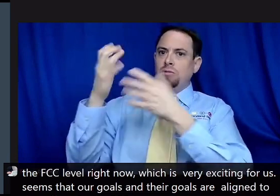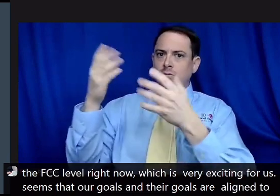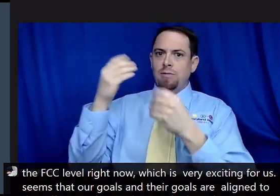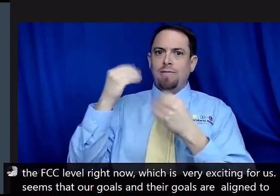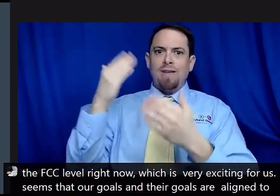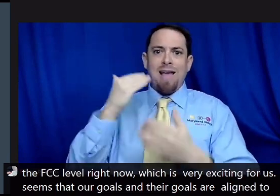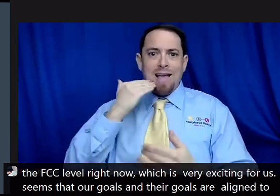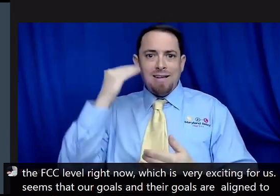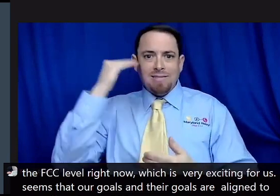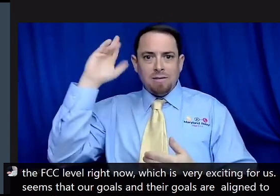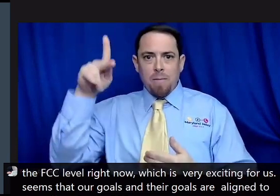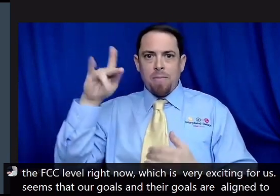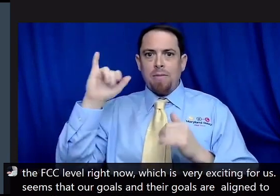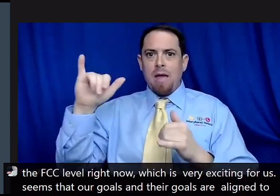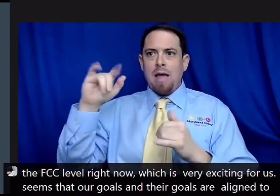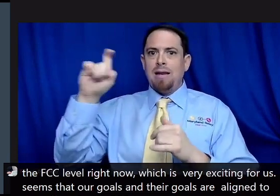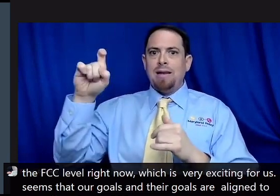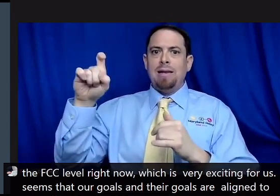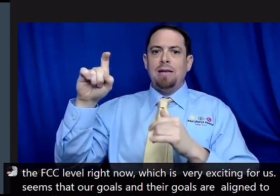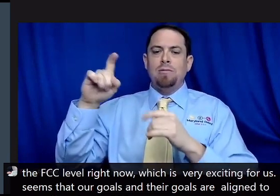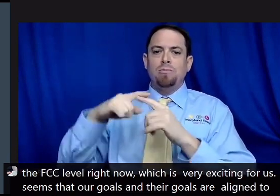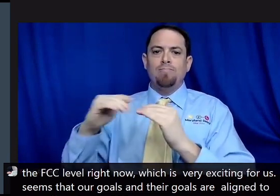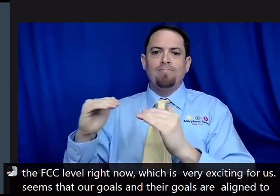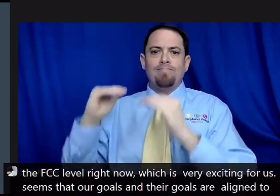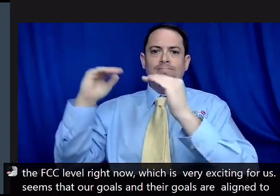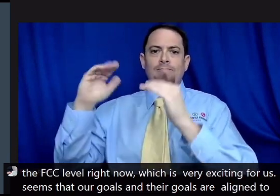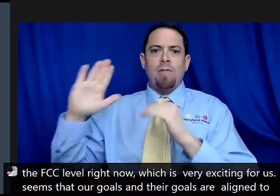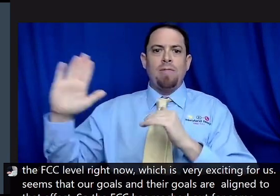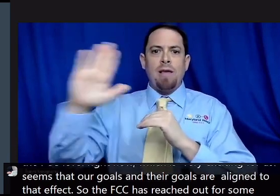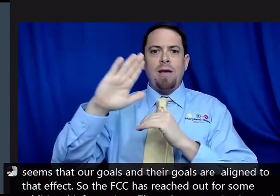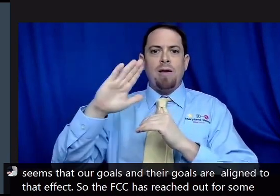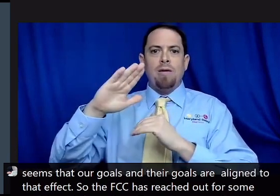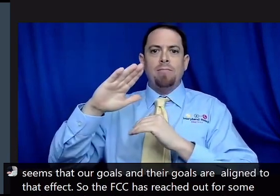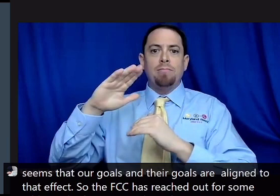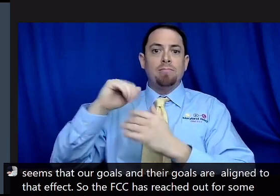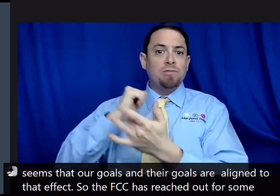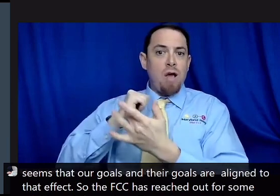The telecommunications relay industry needs to be aware